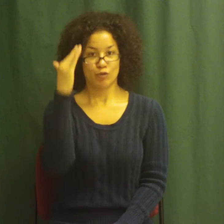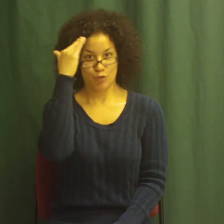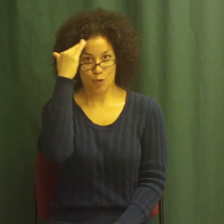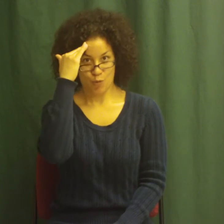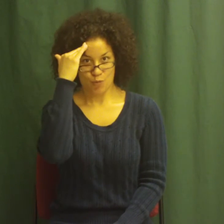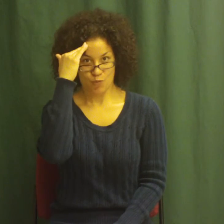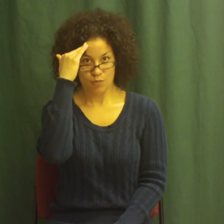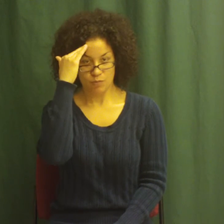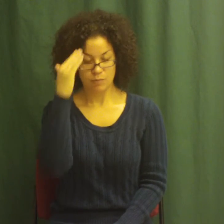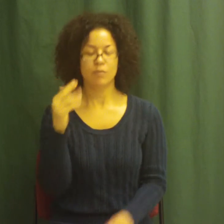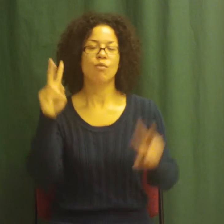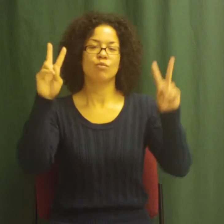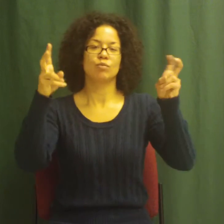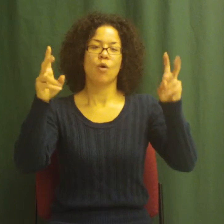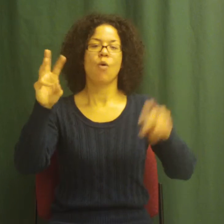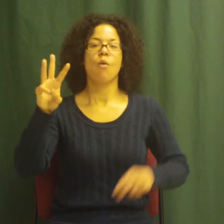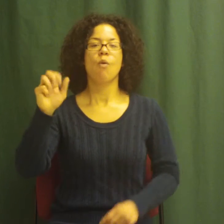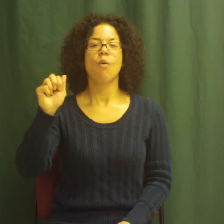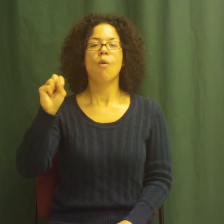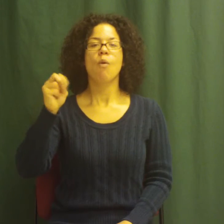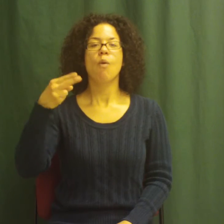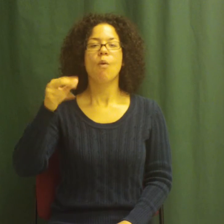day in the Scandinavian languages,